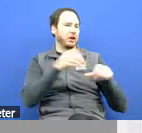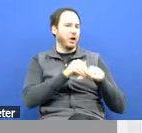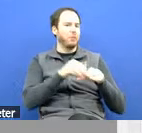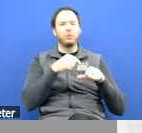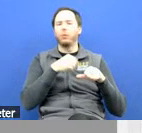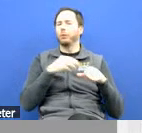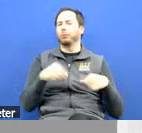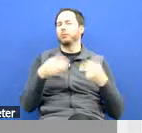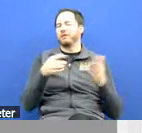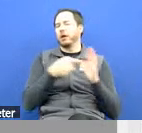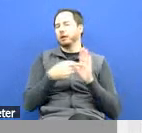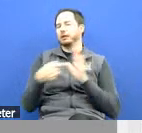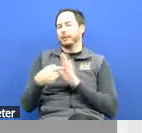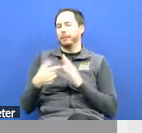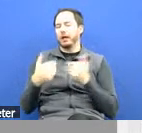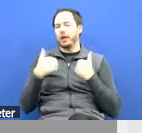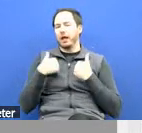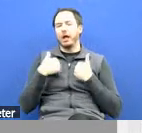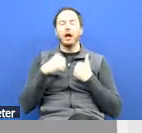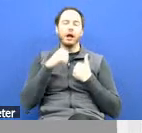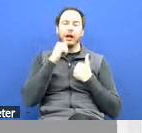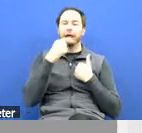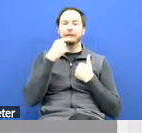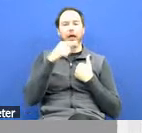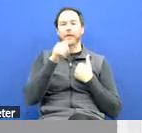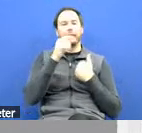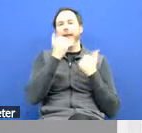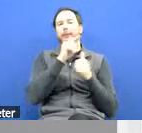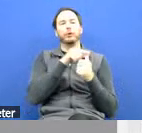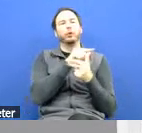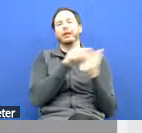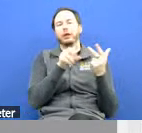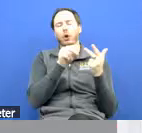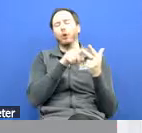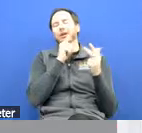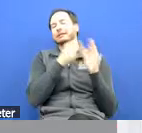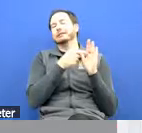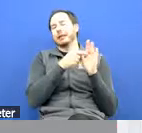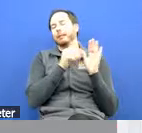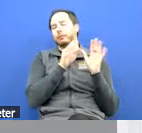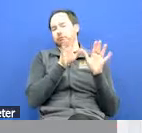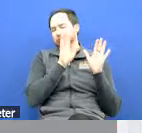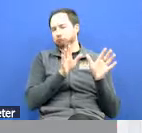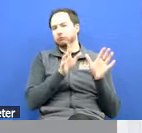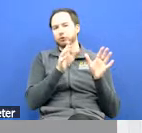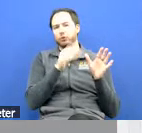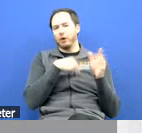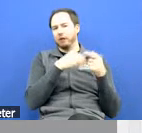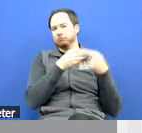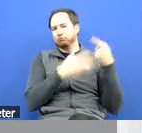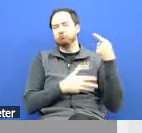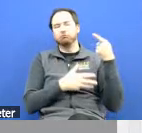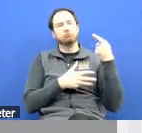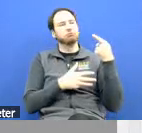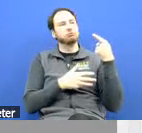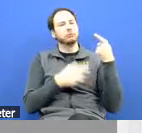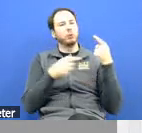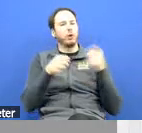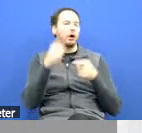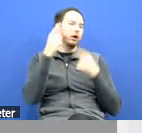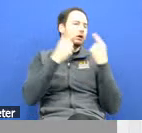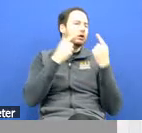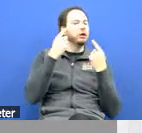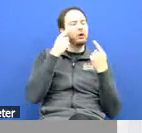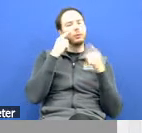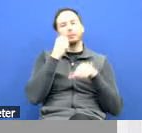these as examples. Again, it's not saying I can only choose these. It just gives, one of the thoughts is, as people do this stuff, and